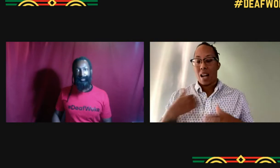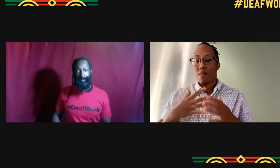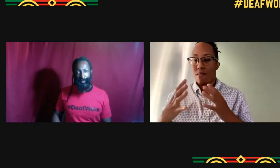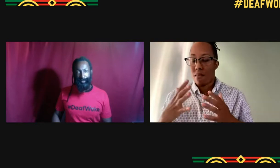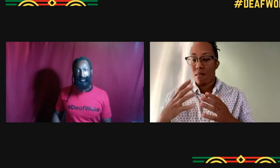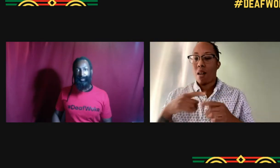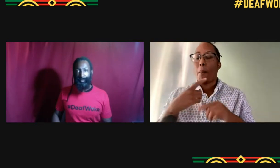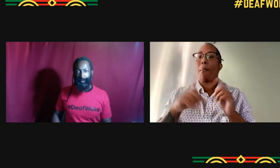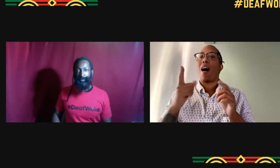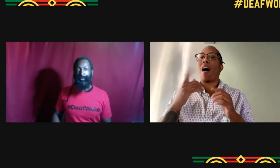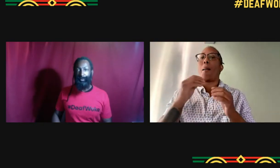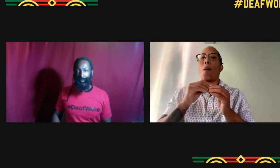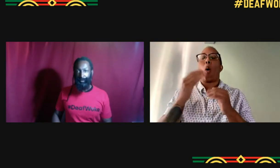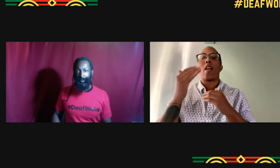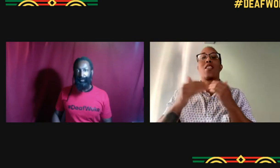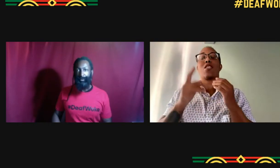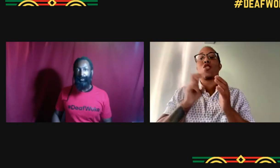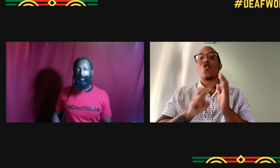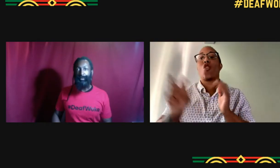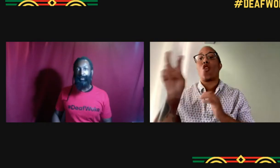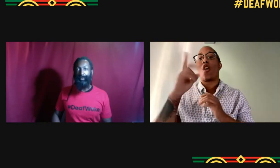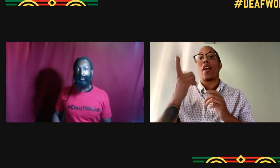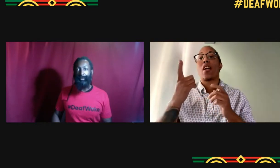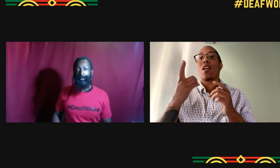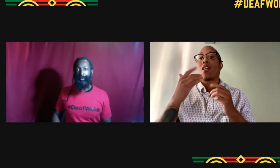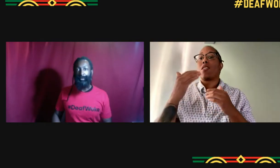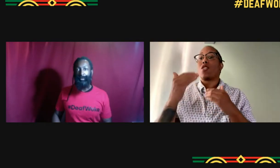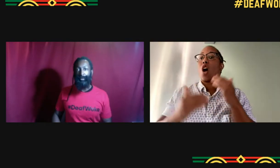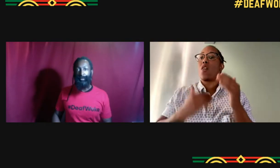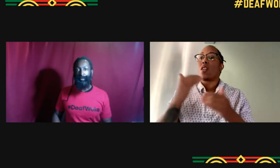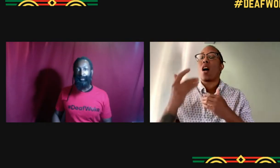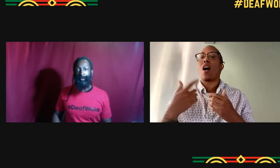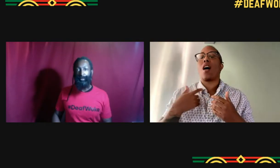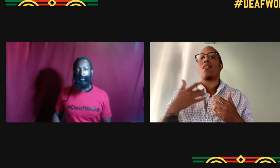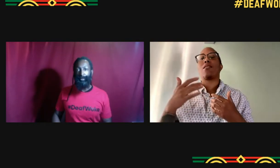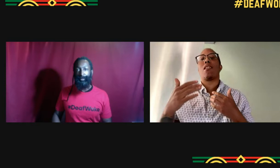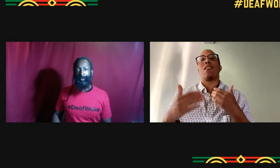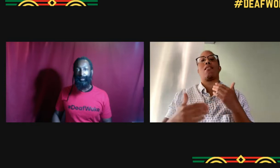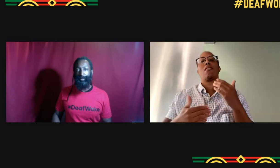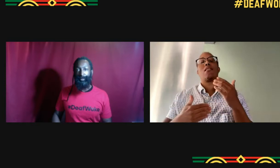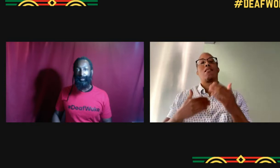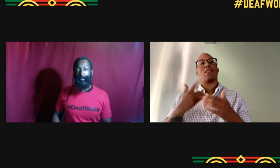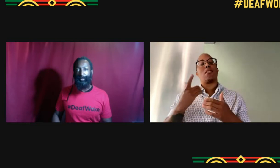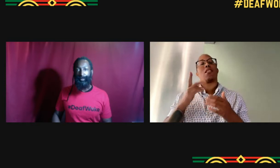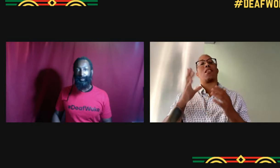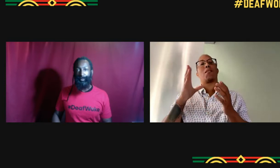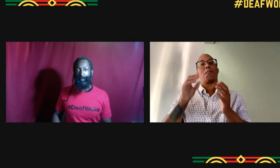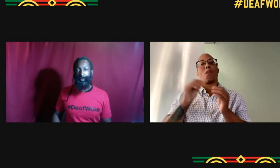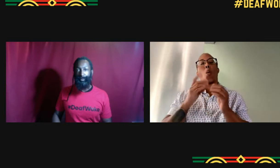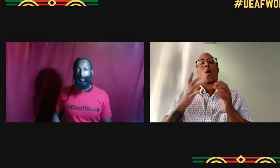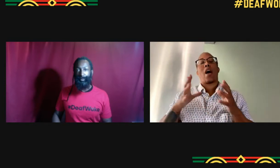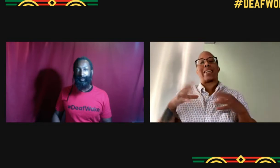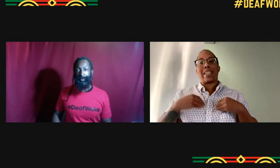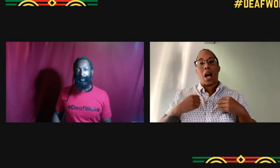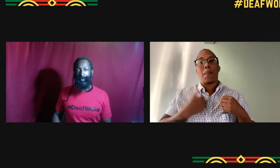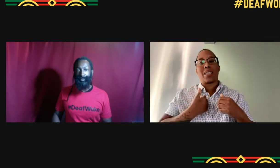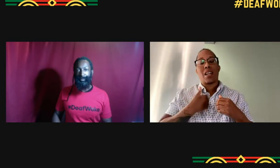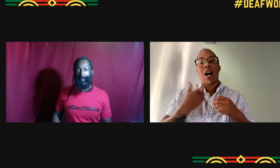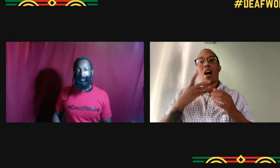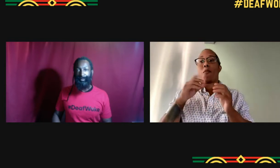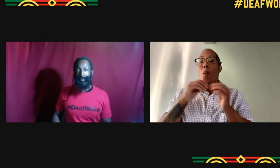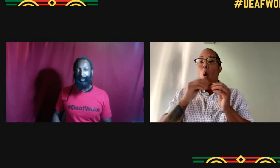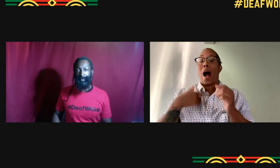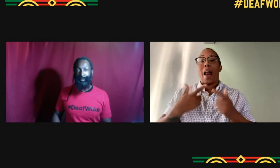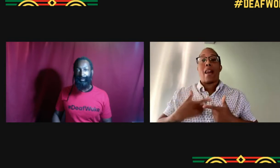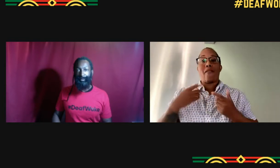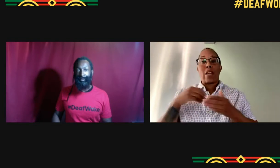problems in loving myself. I have problems loving my trans body. But as I move through the journey,